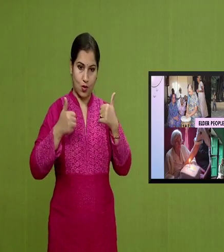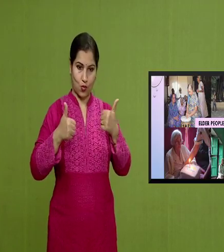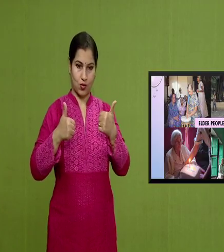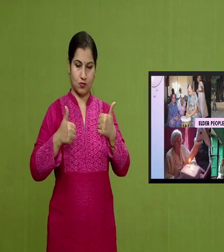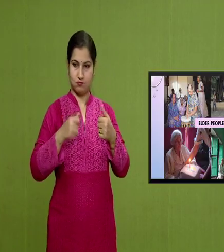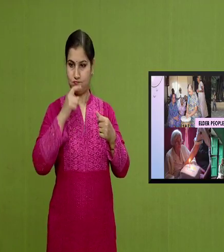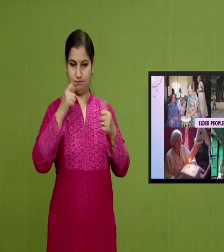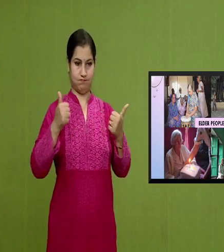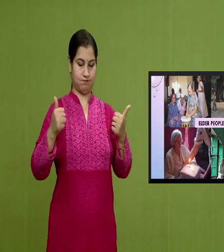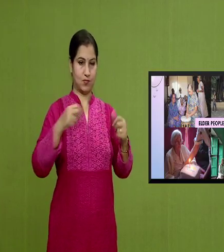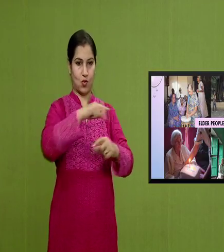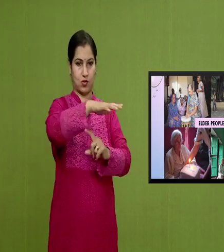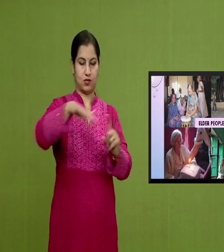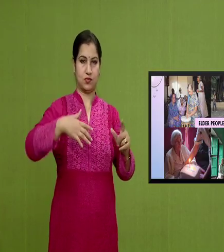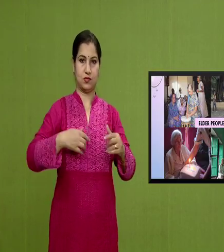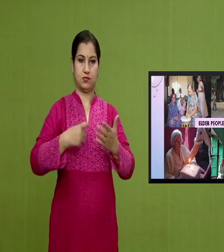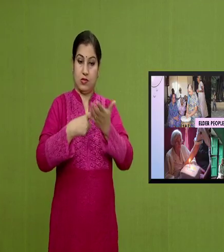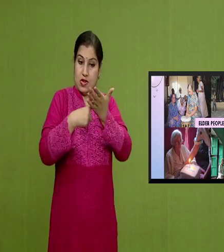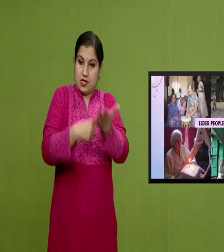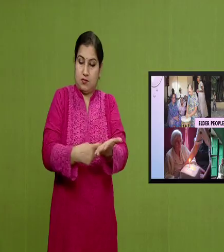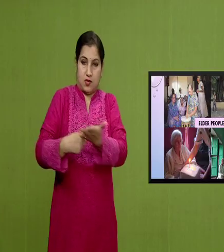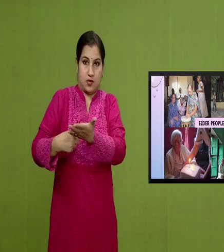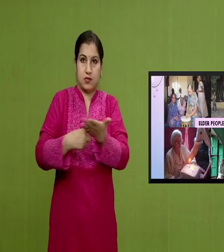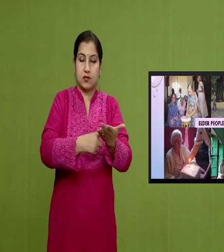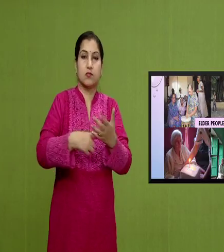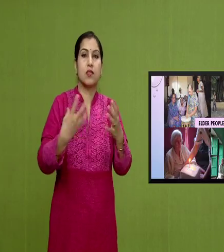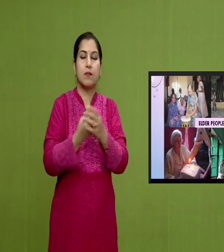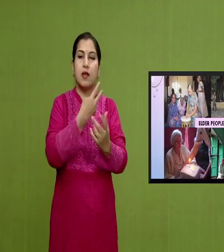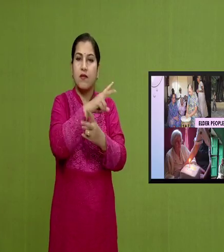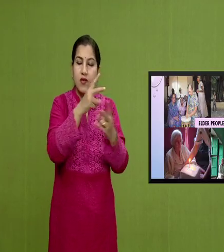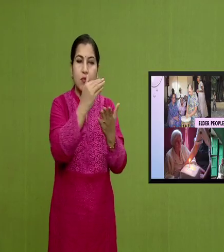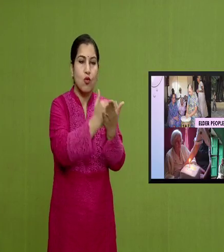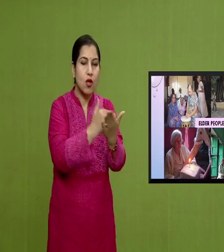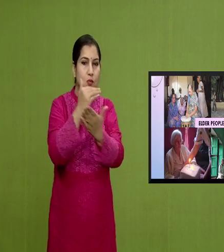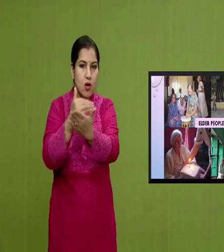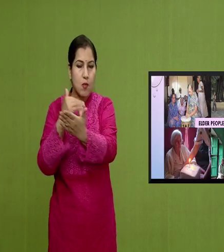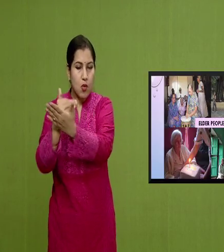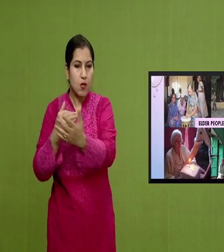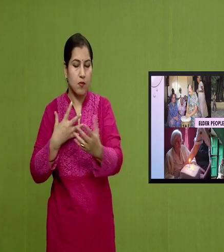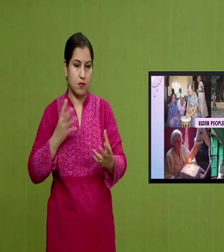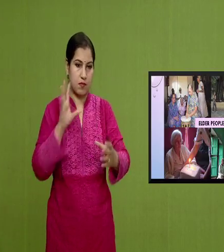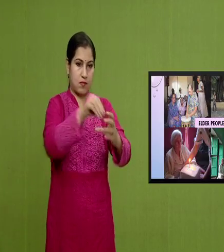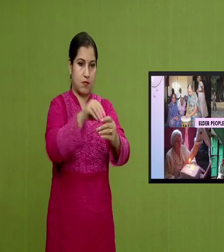reputation and respect and participate in the progress of their grandchildren.